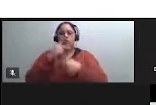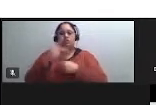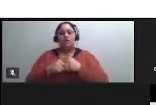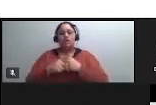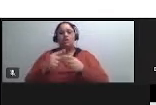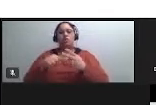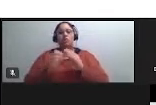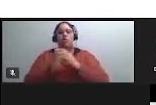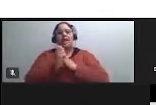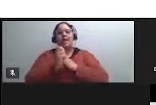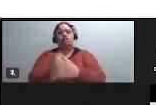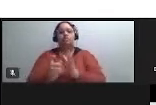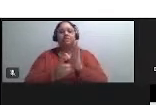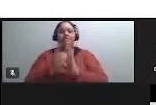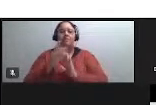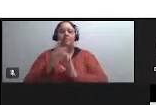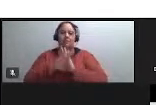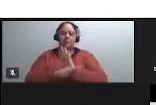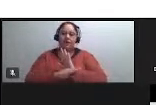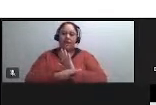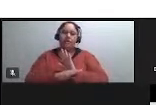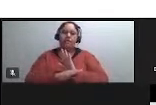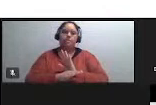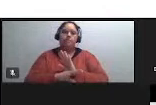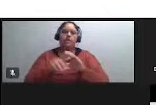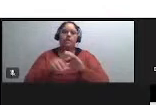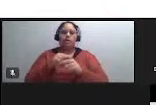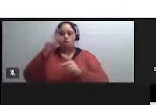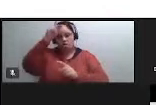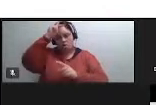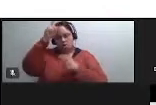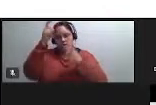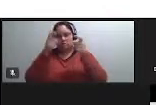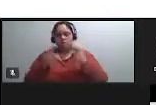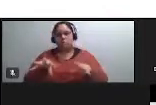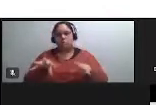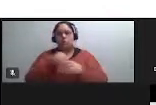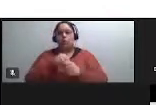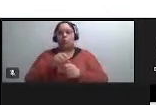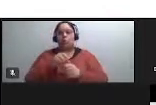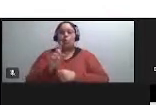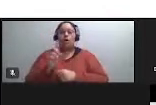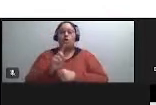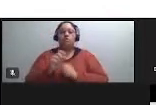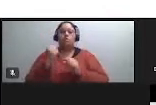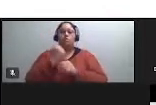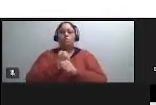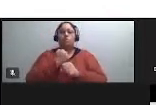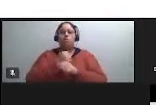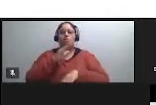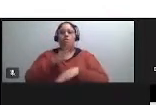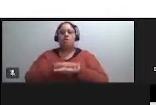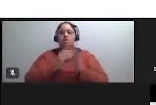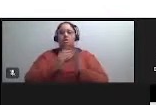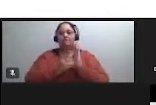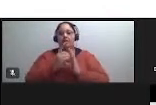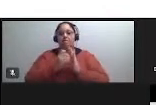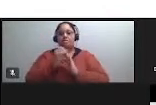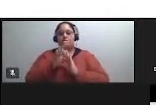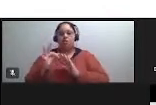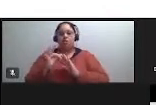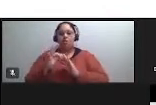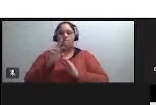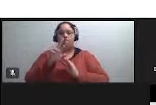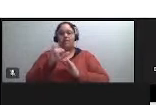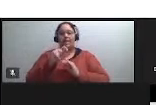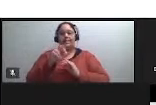as the leadership development program. In knowledge management, it would have included the work on the development of the